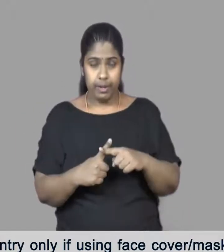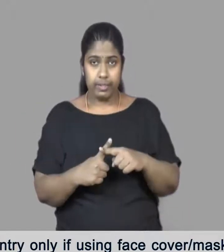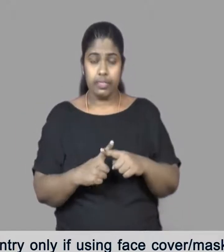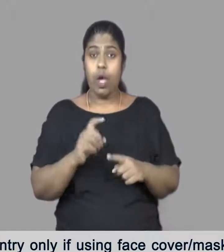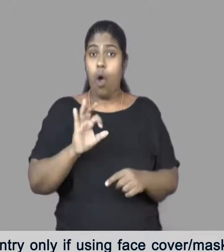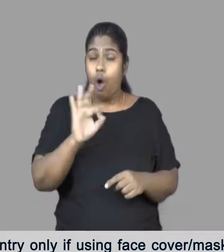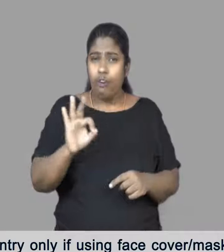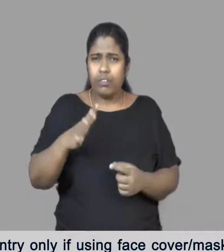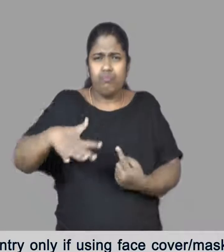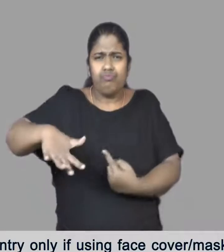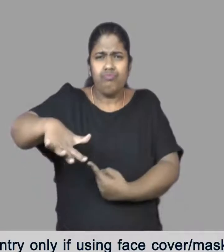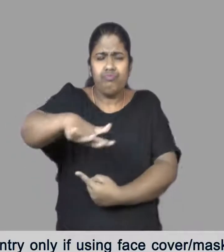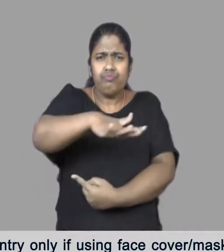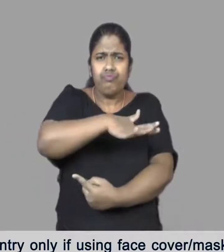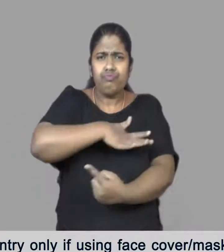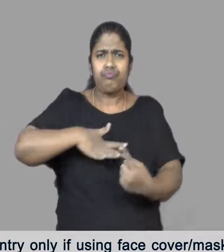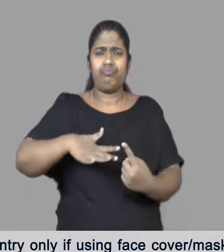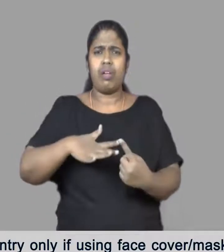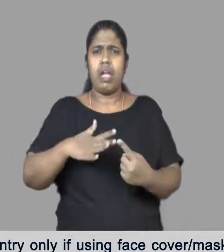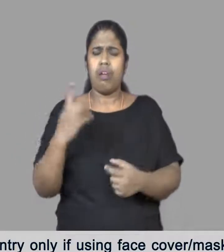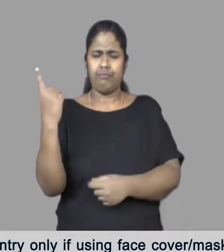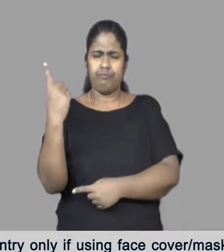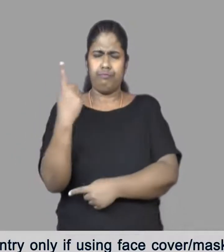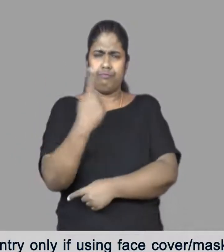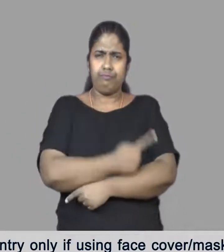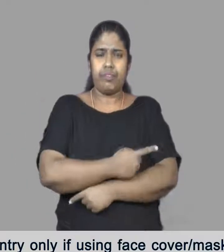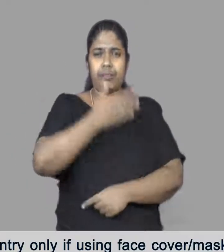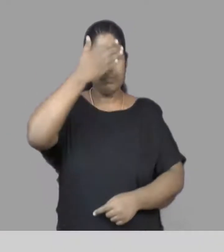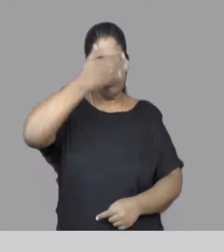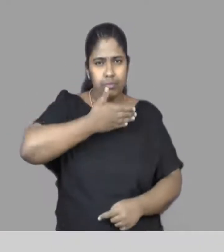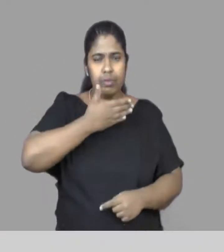all times inside office premises.